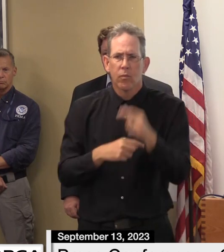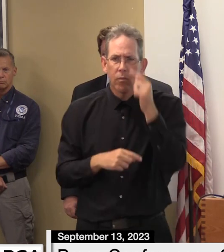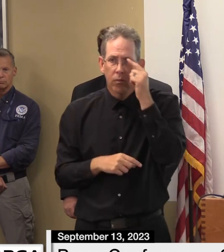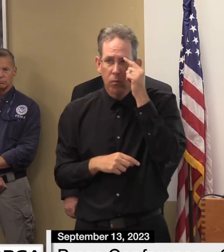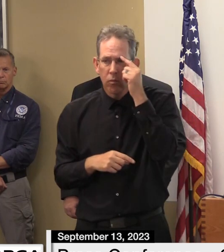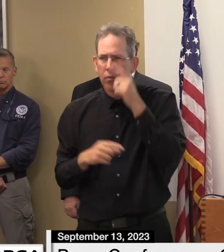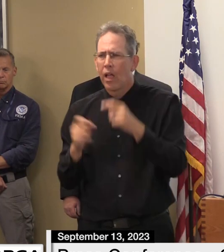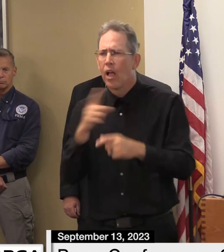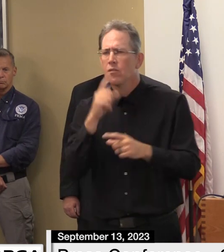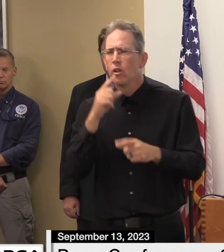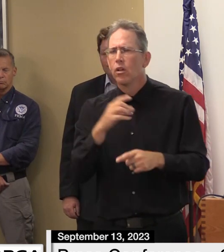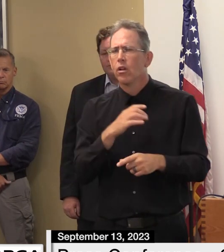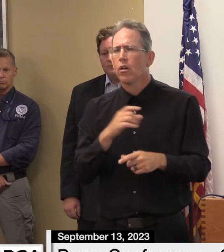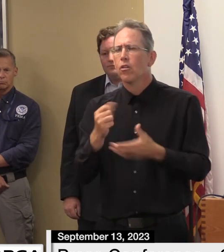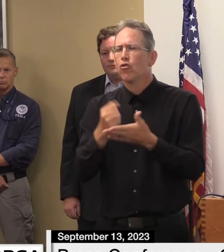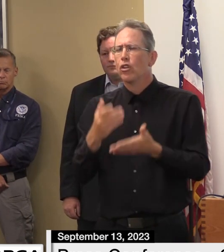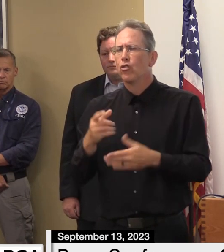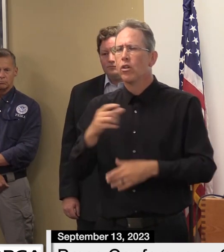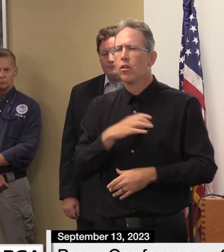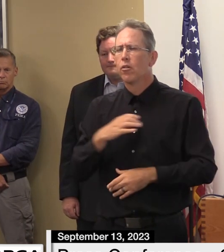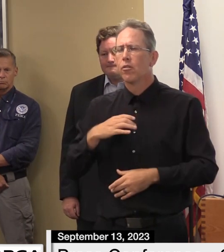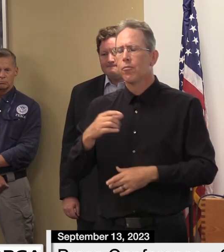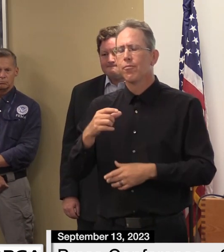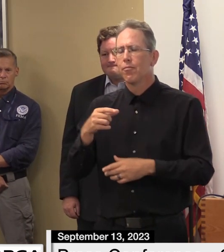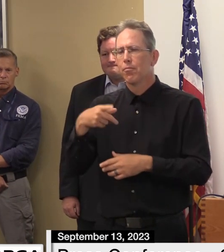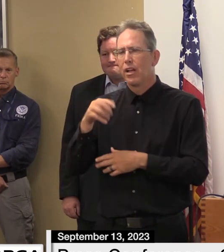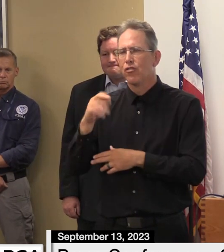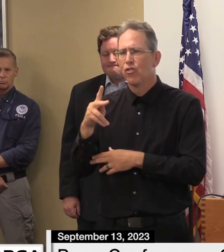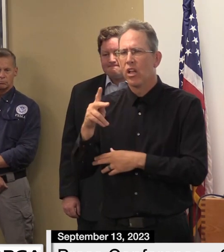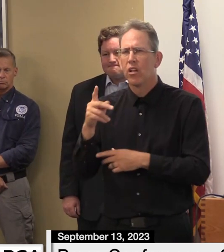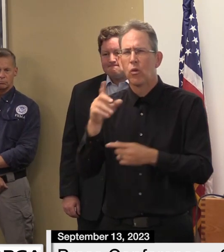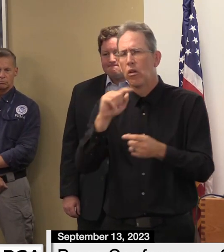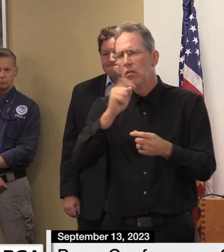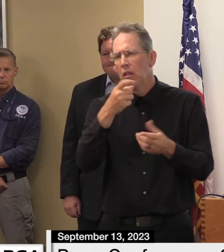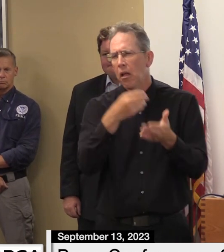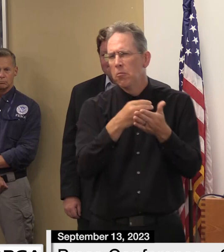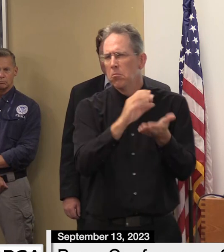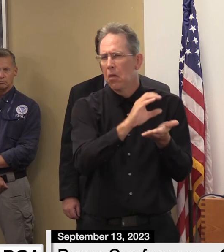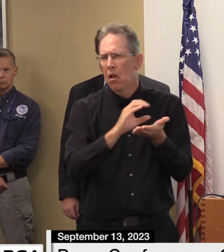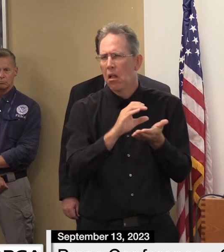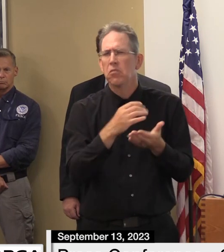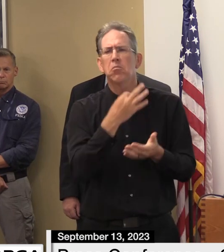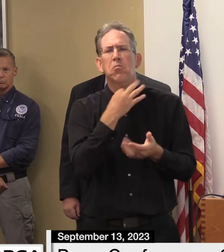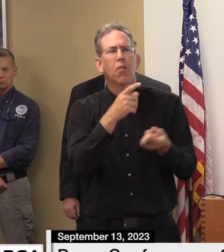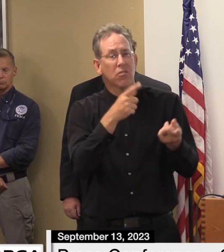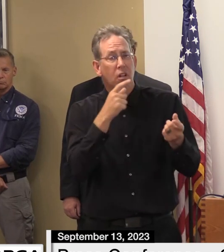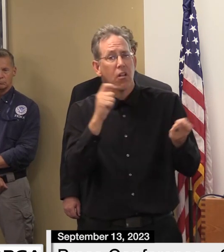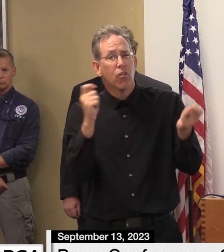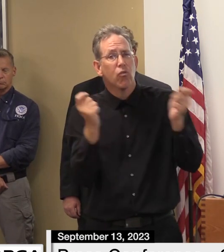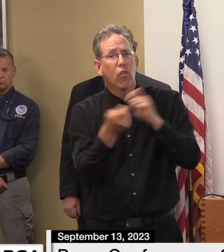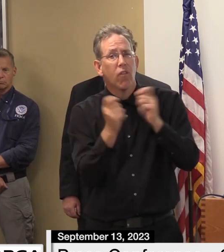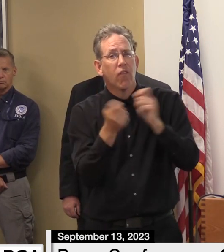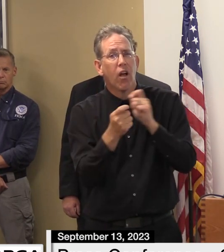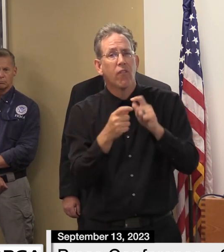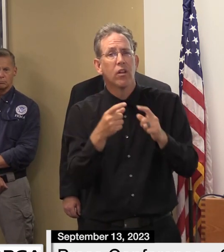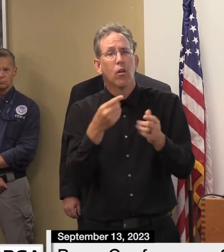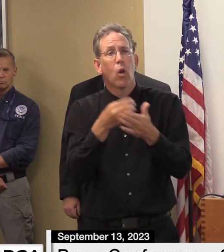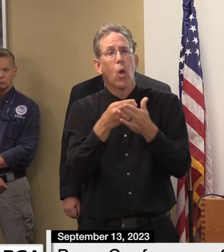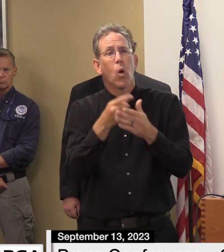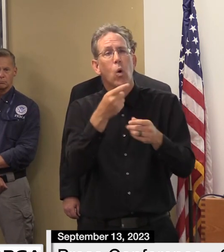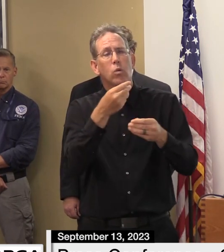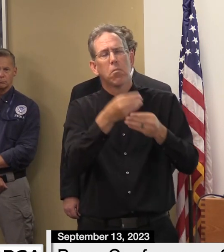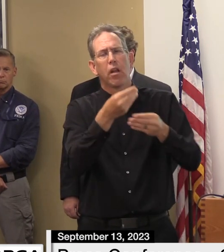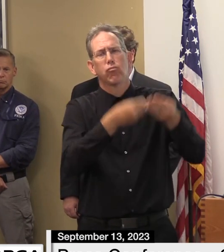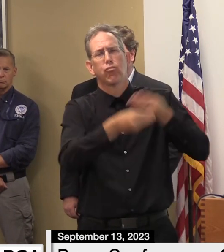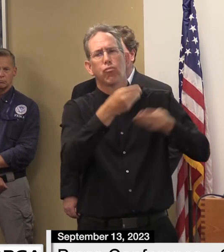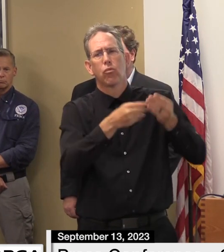protected. Some of the state's new housing revolving loan funds, supported by our transfer tax payments, have an